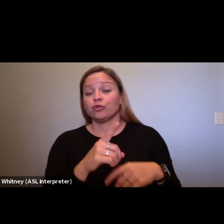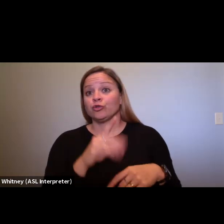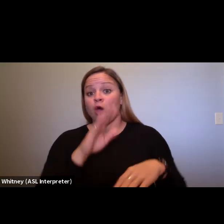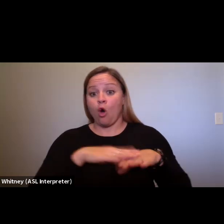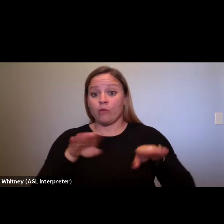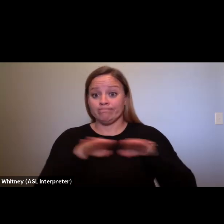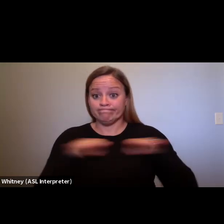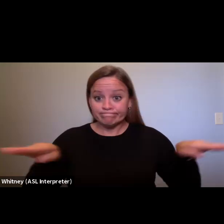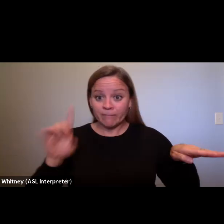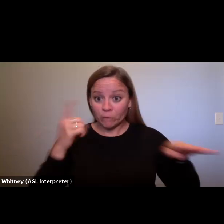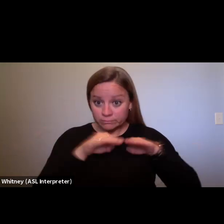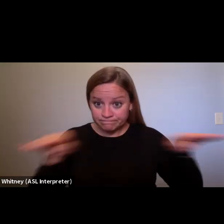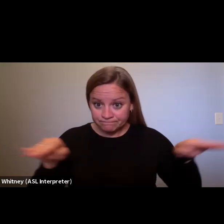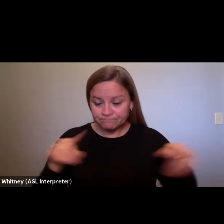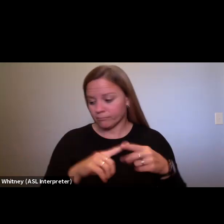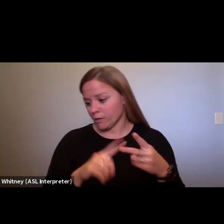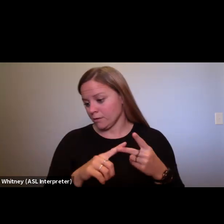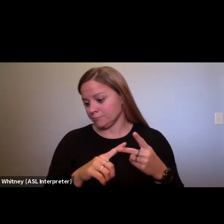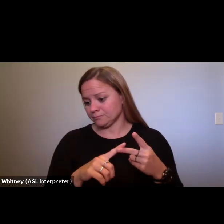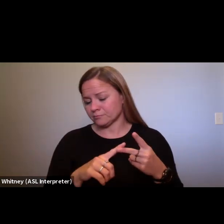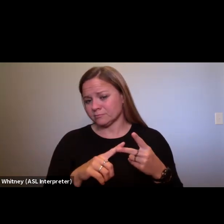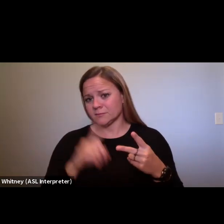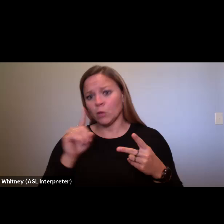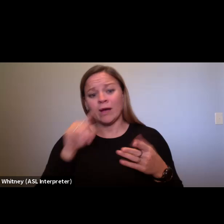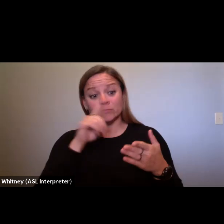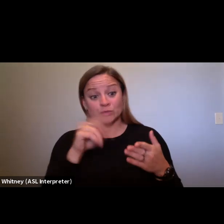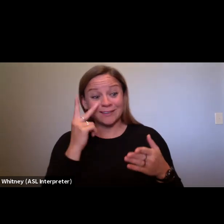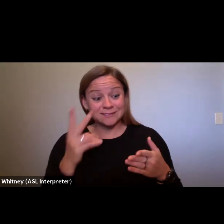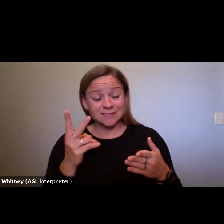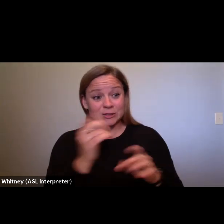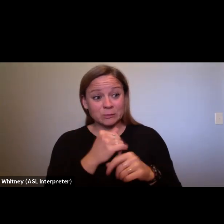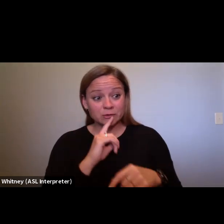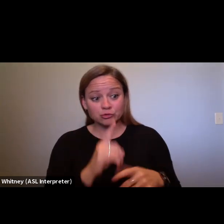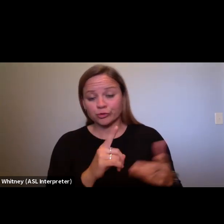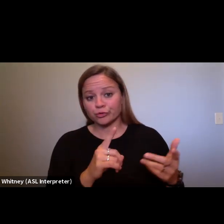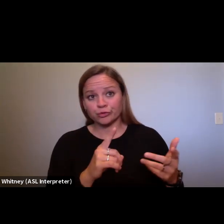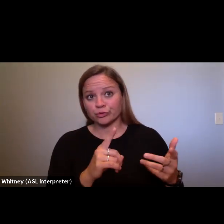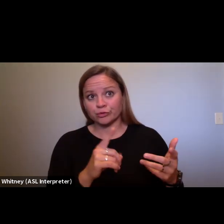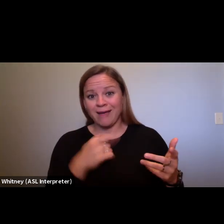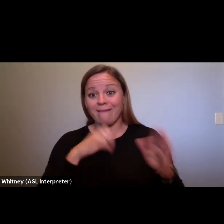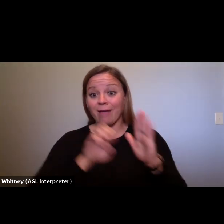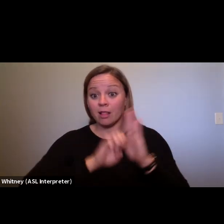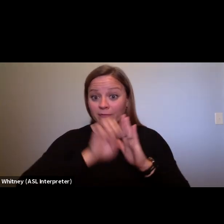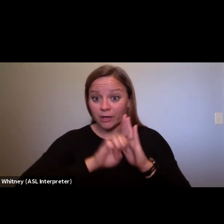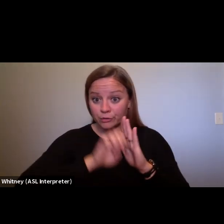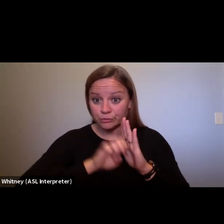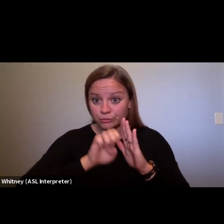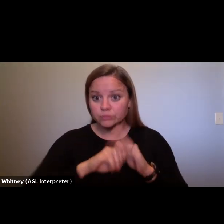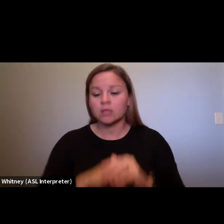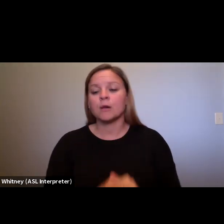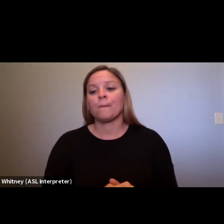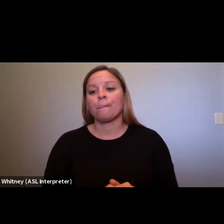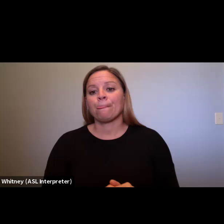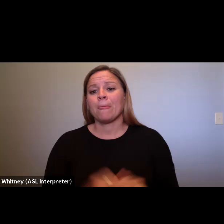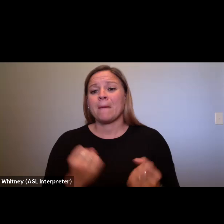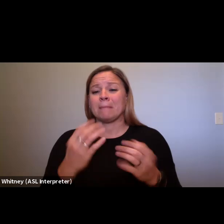ground floor? Do we have to check and see to make sure that there's elevators in the building? A lot of the